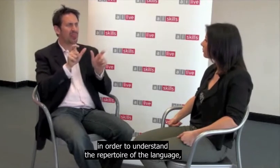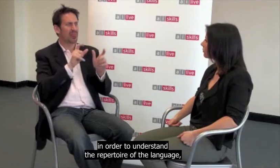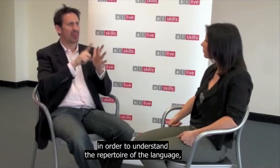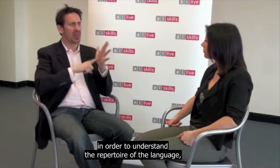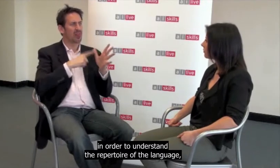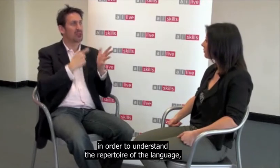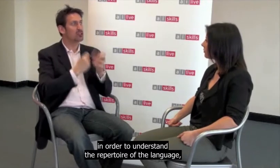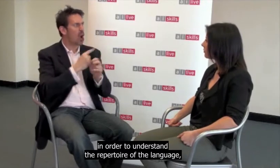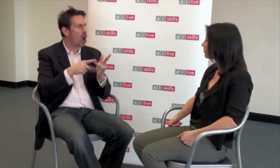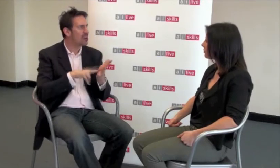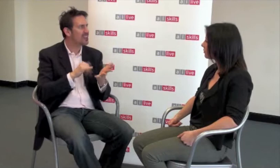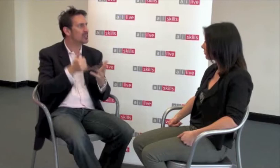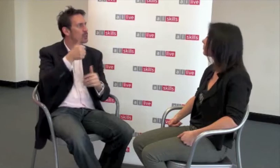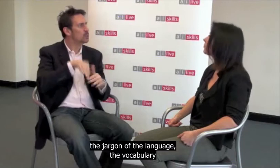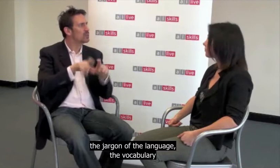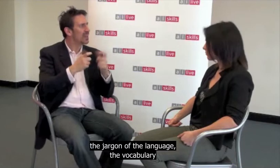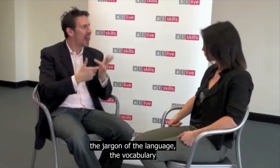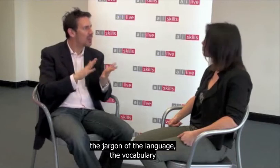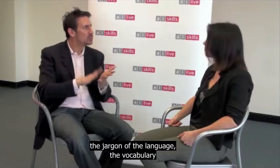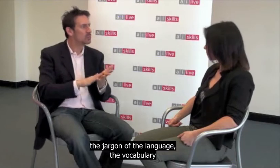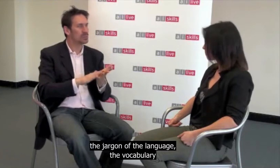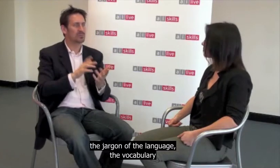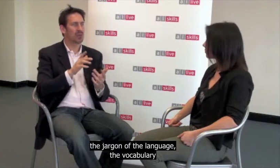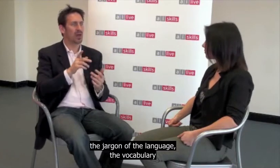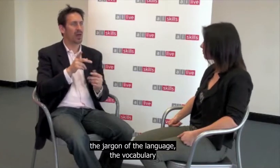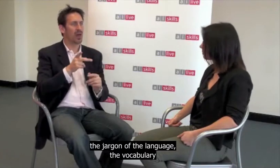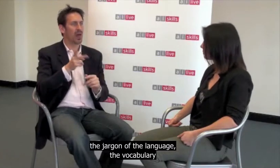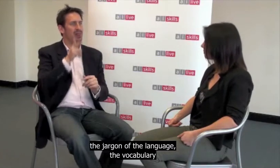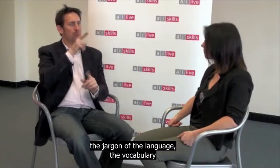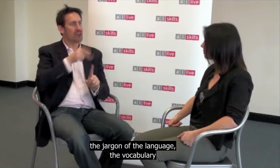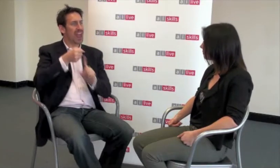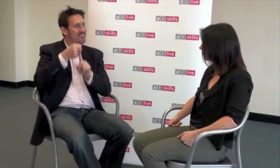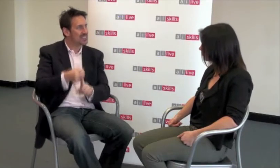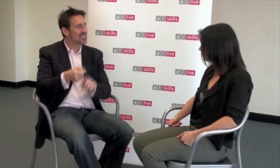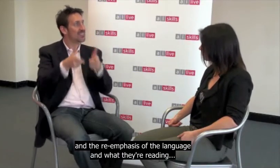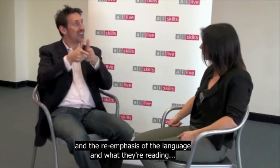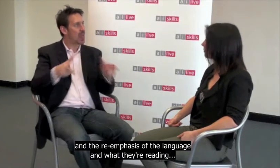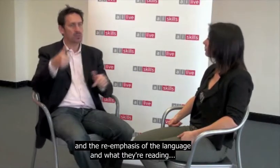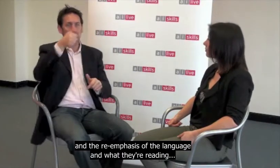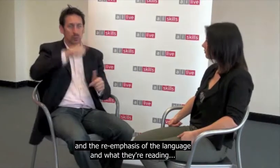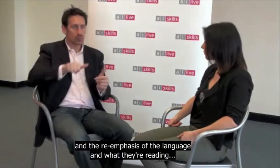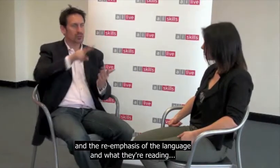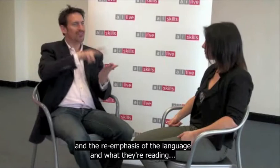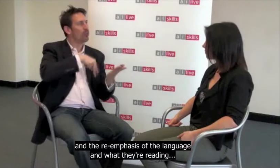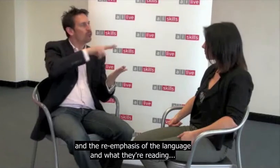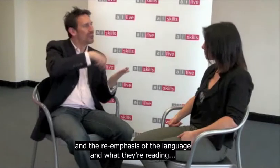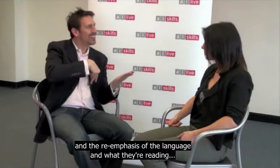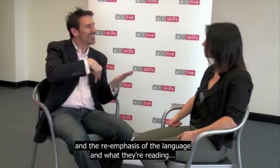of the language, the jargon of the language, the vocabulary, and the re-emphasis of the language